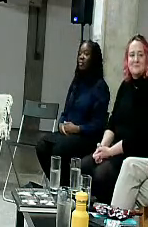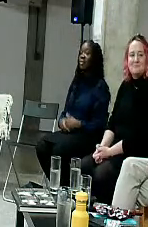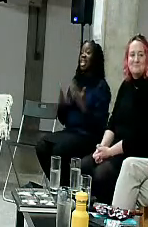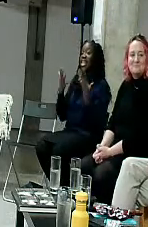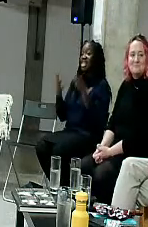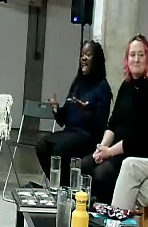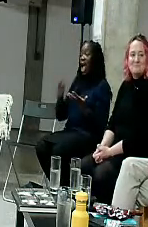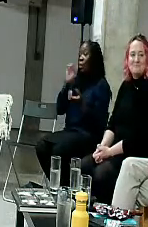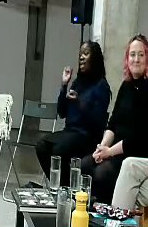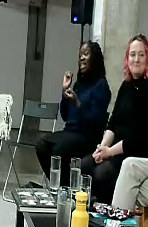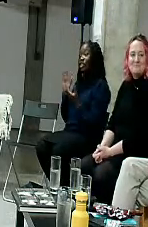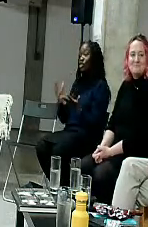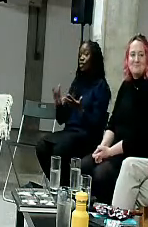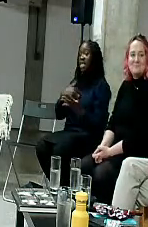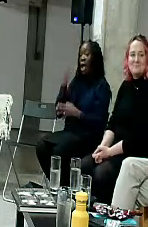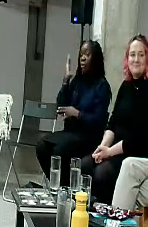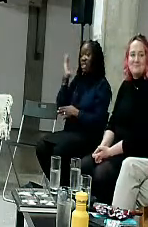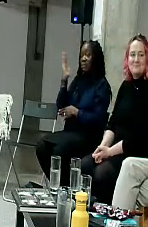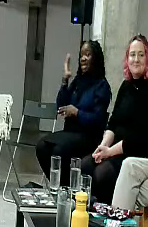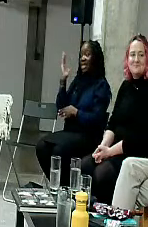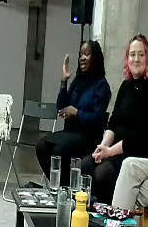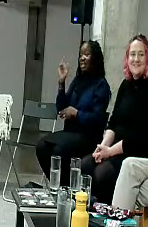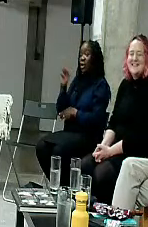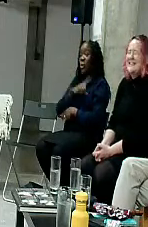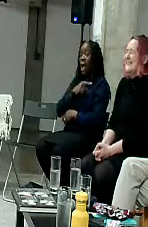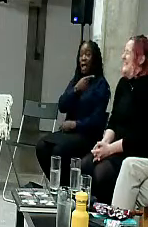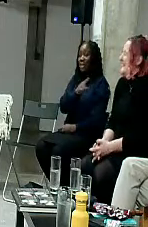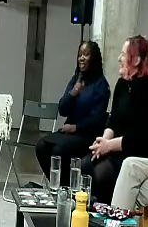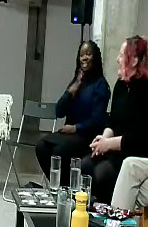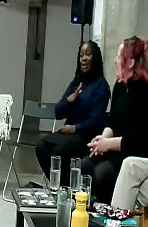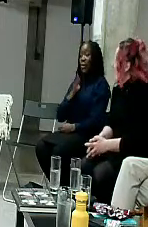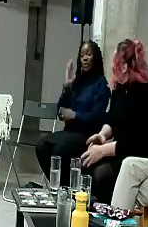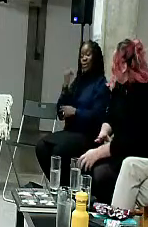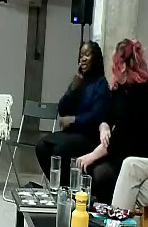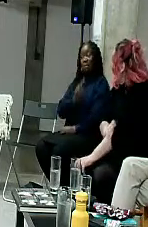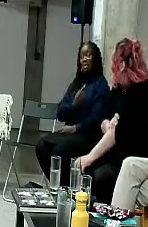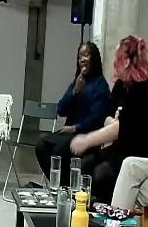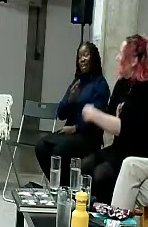going to introduce our speakers, because none of them wanted to introduce themselves,